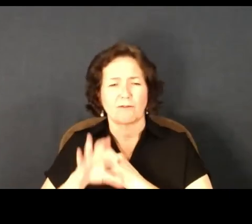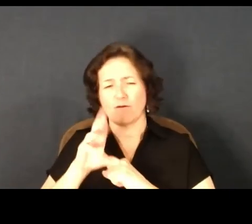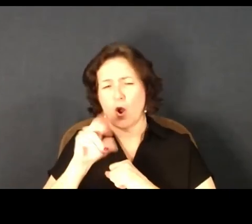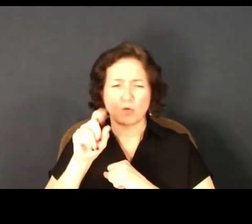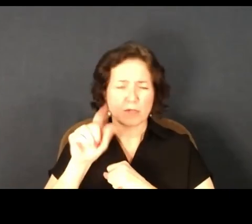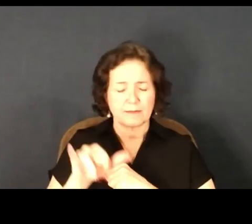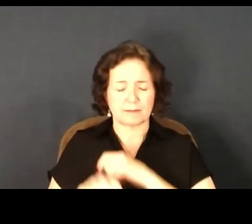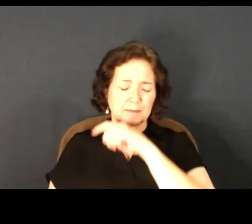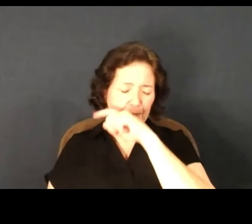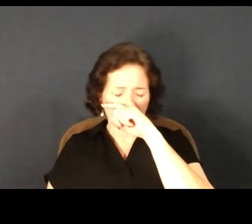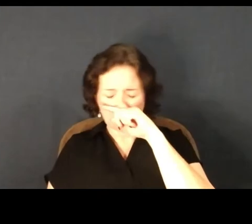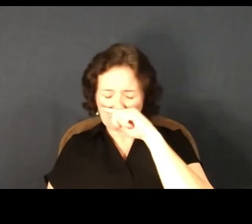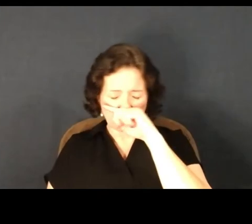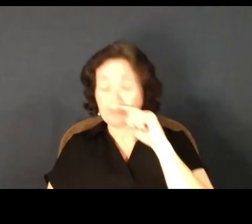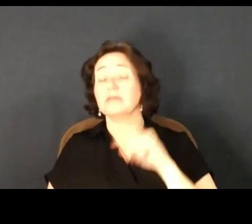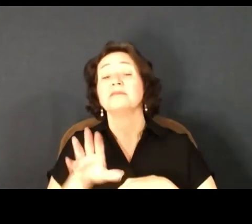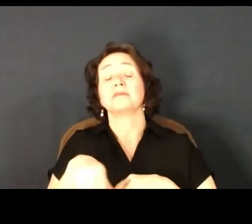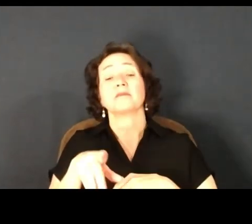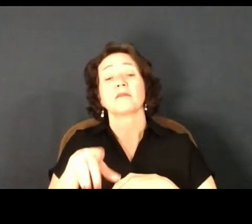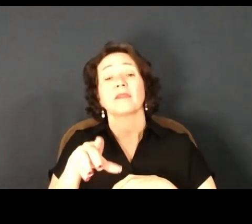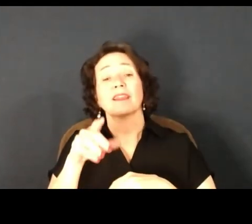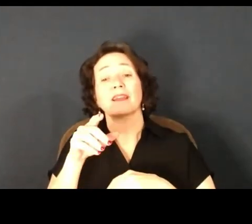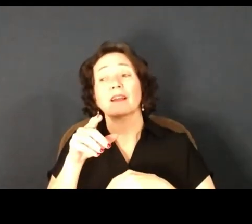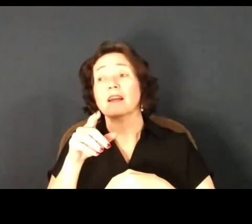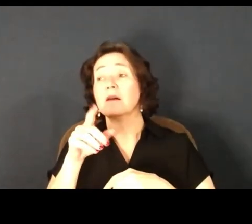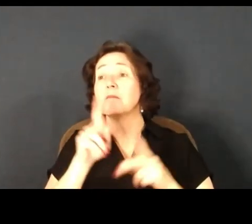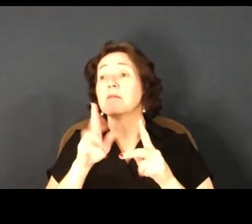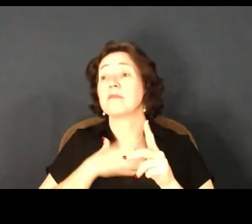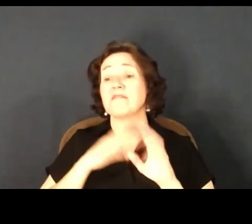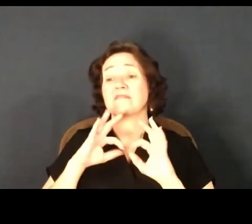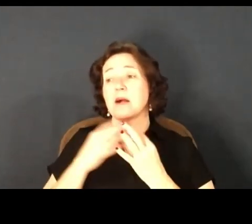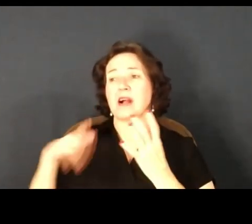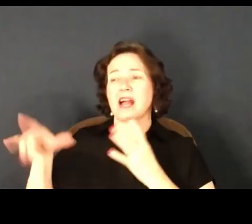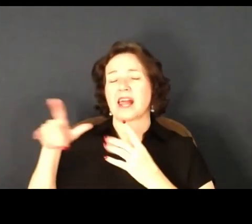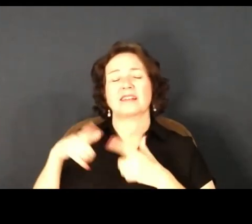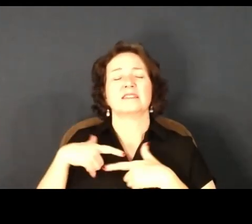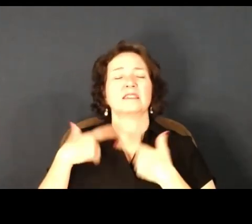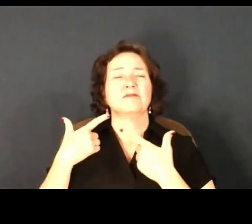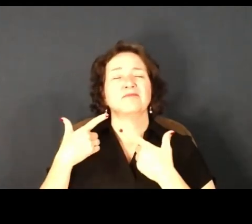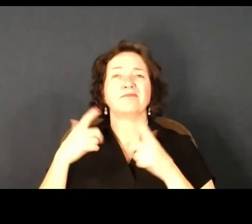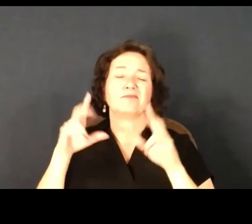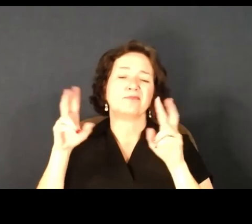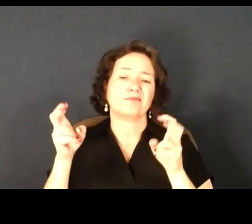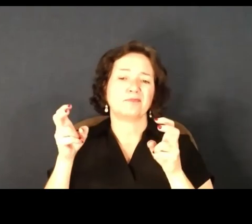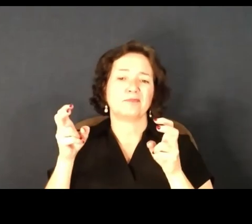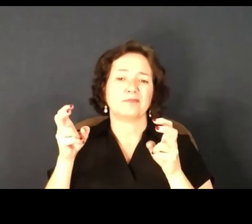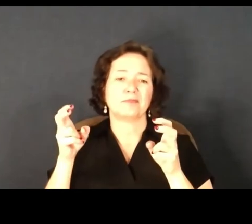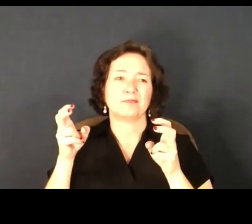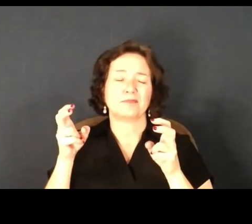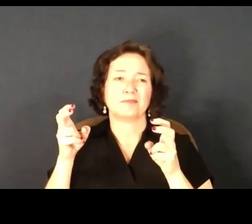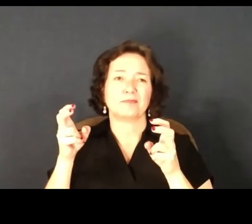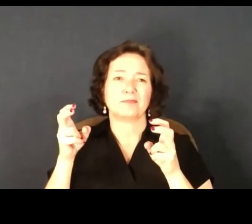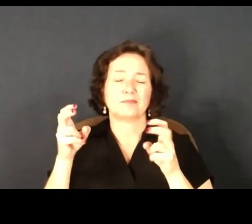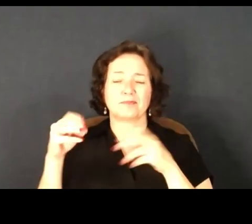Everybody in my family lived under what I call the influence of